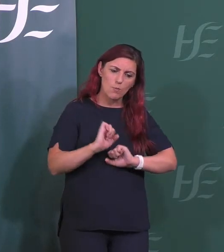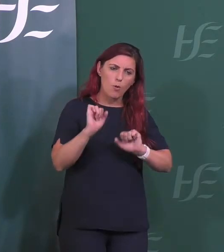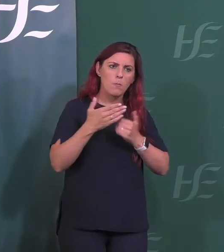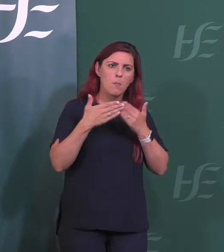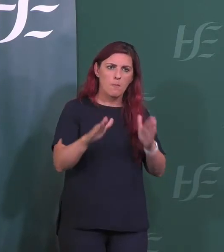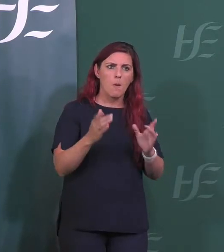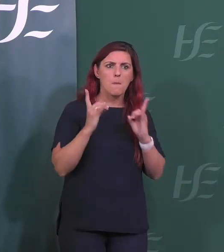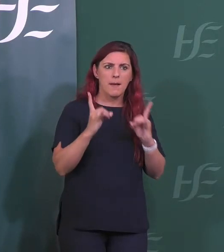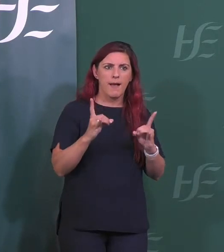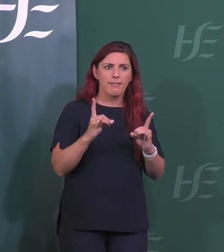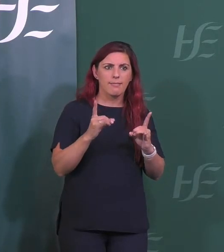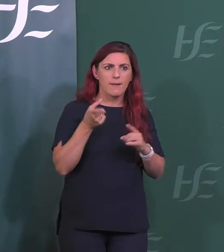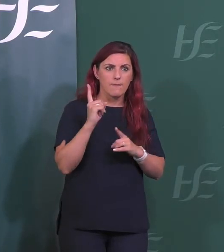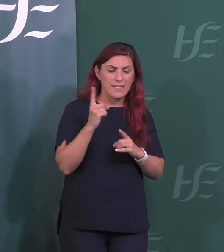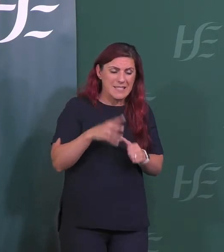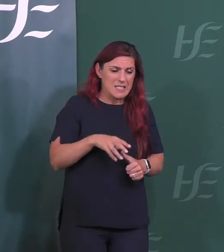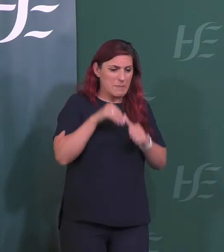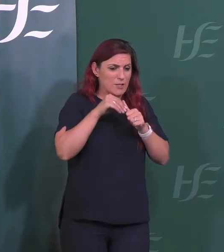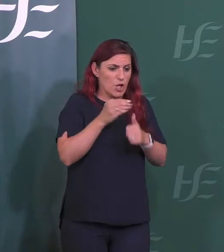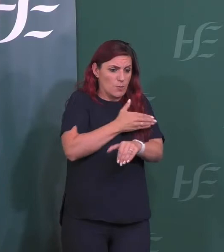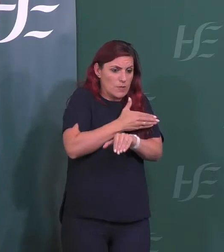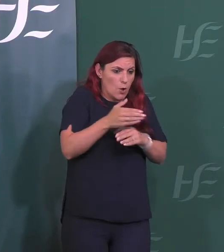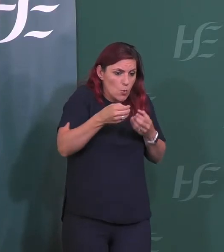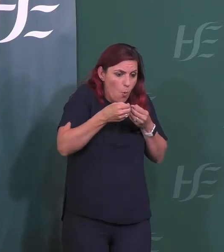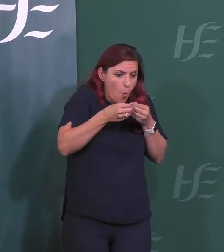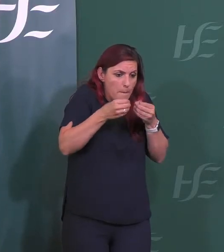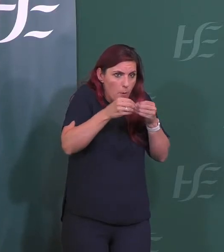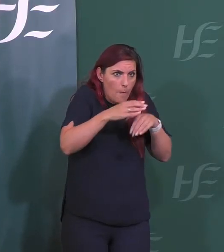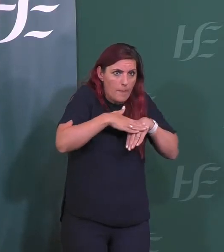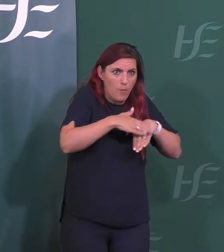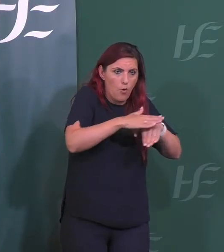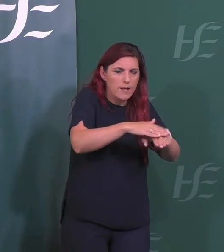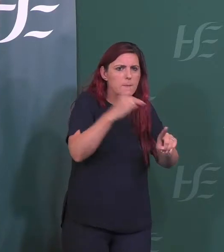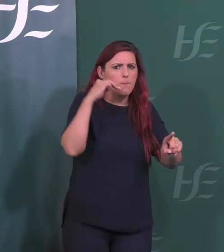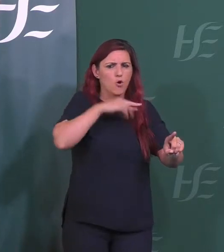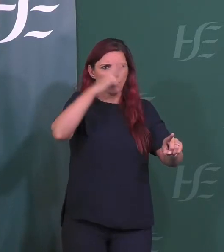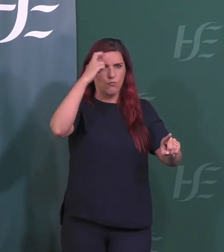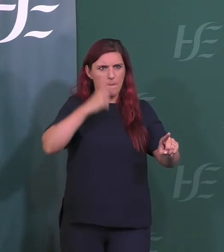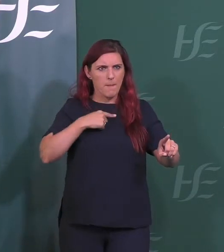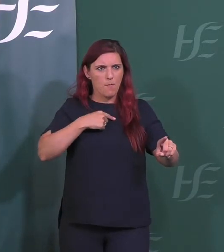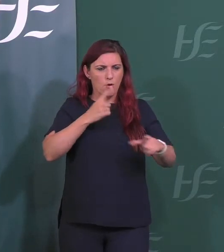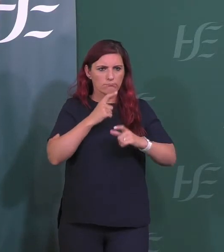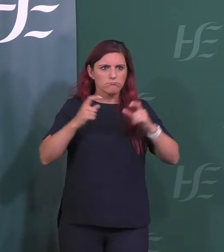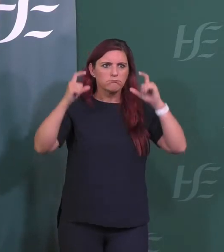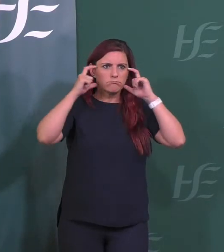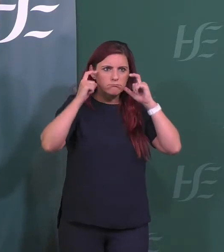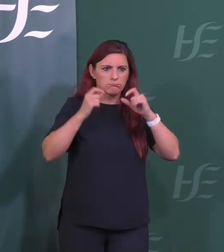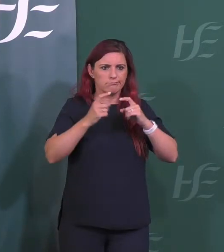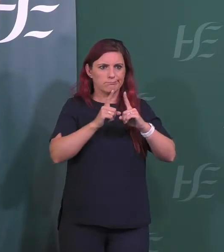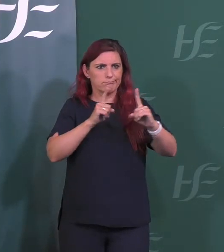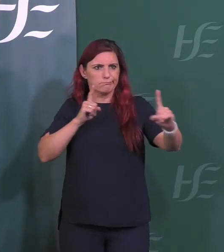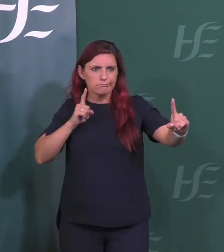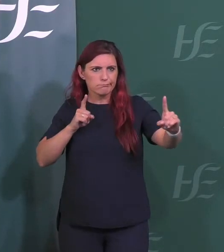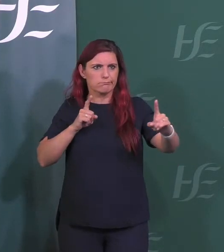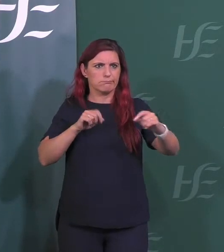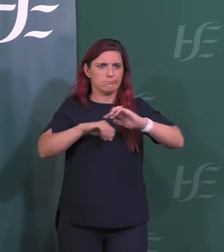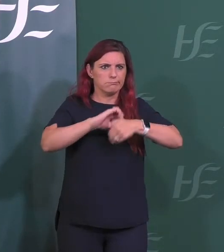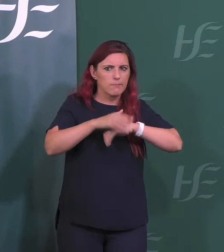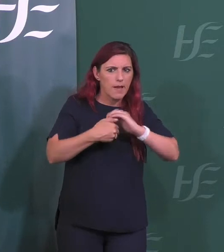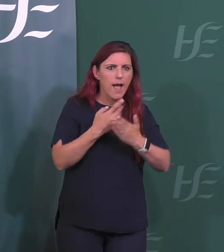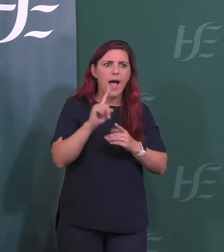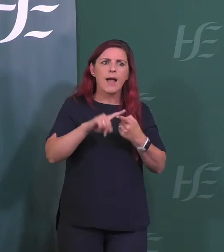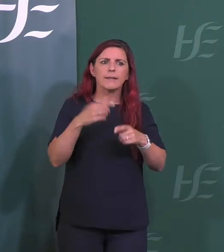particularly as sectors open up and supporting compliance with those measures. Please do continue to mind your families, friends, and